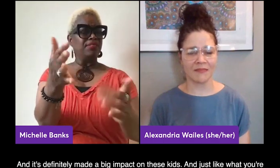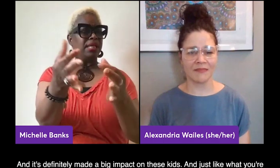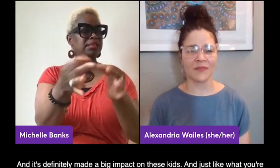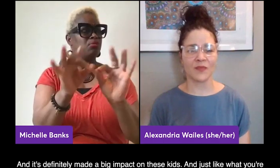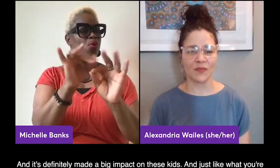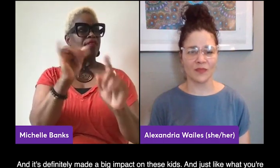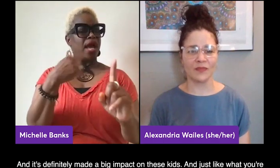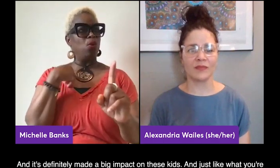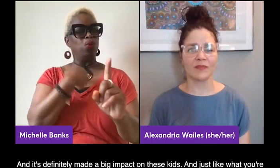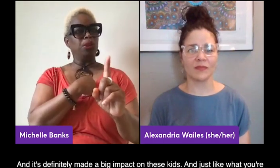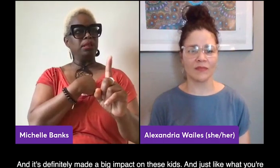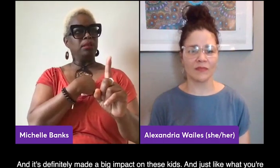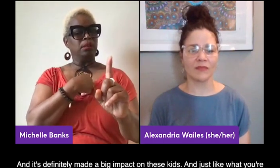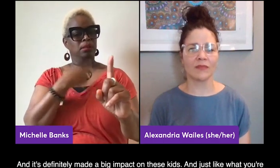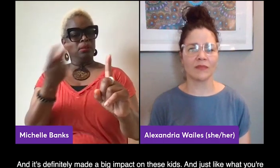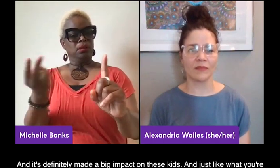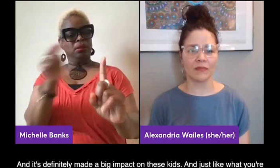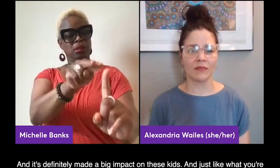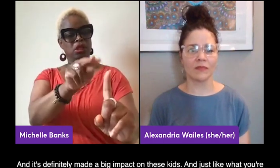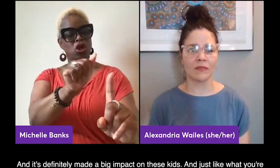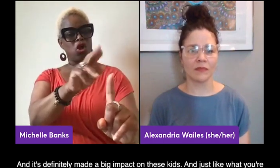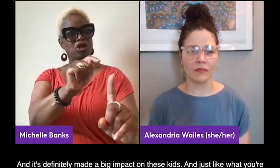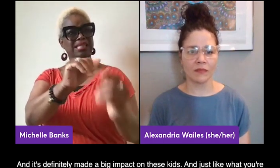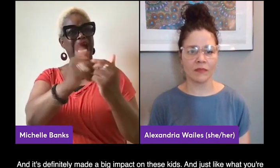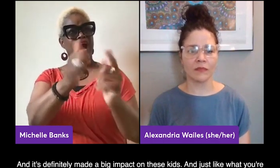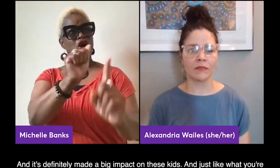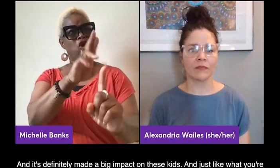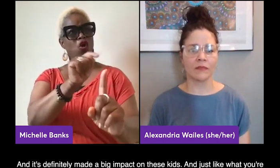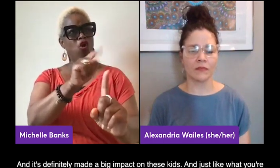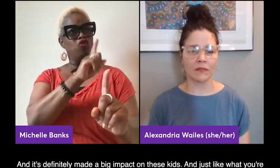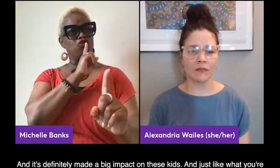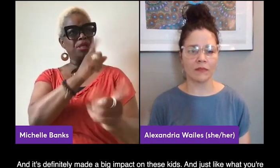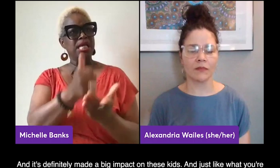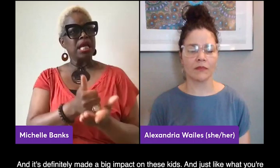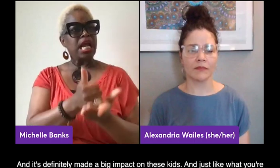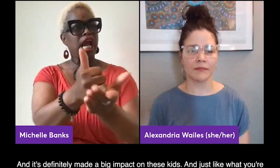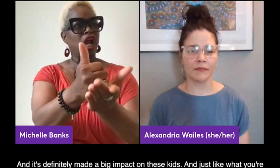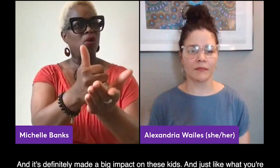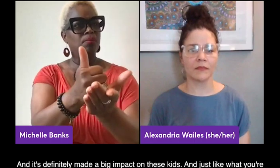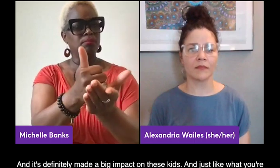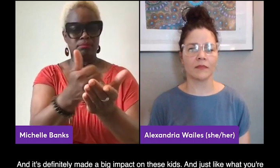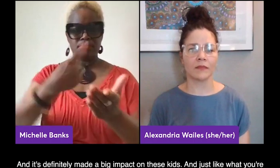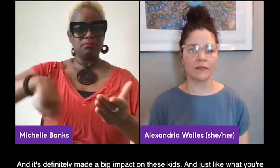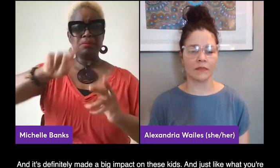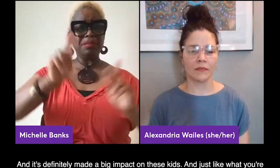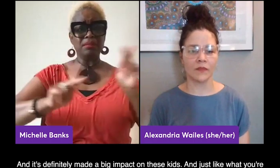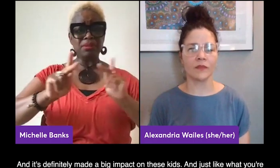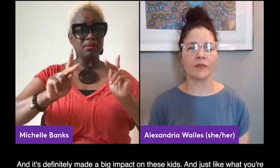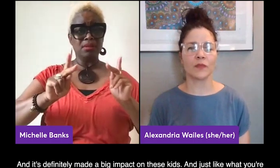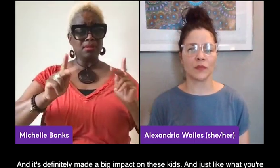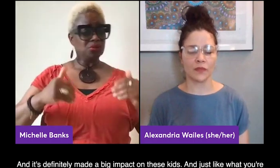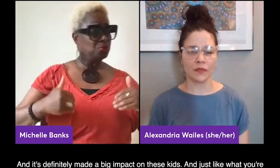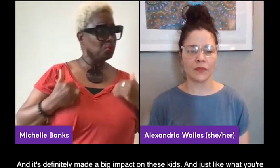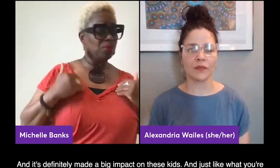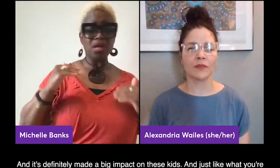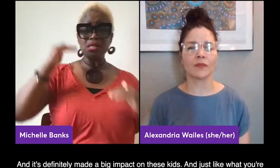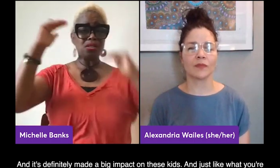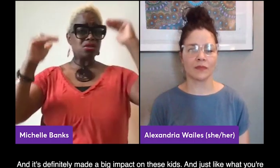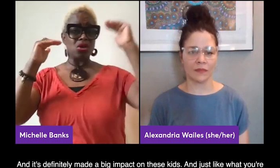that's the point that we need to look at. How art helps people, whether they're young or old,